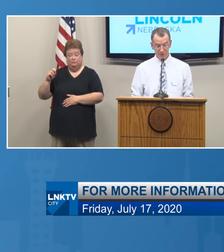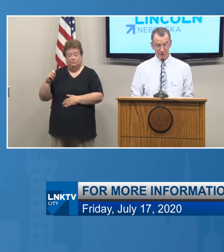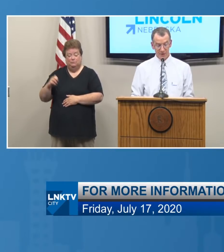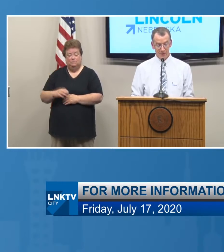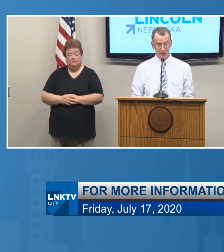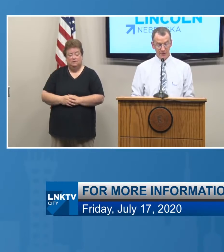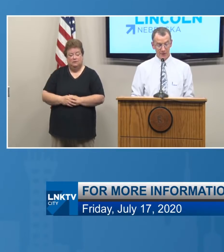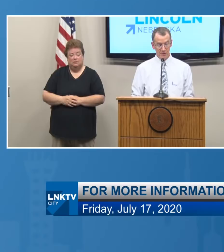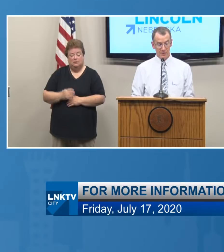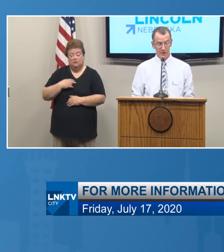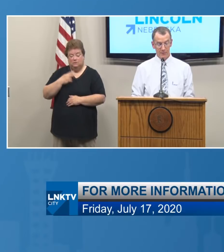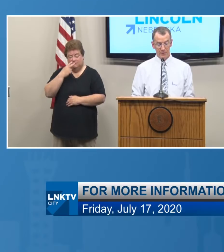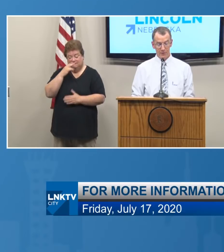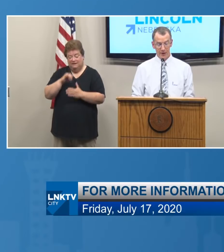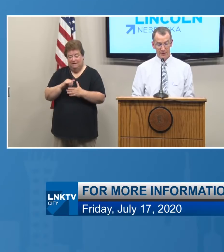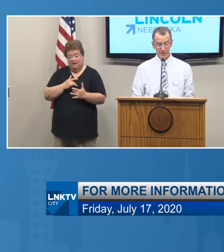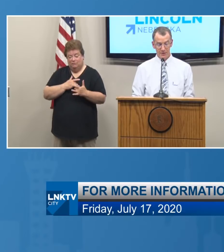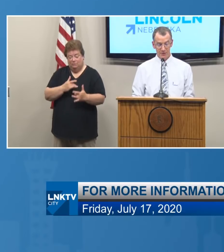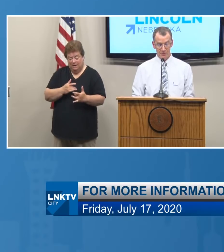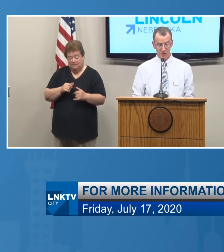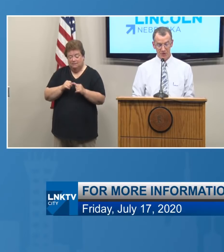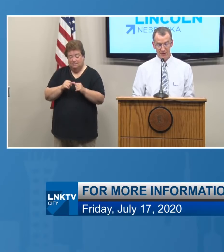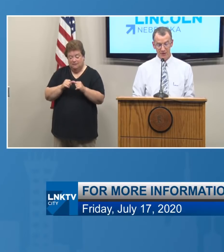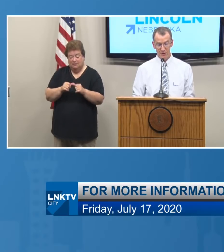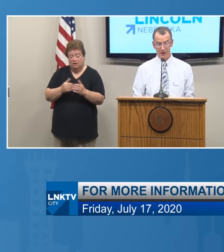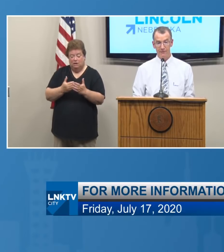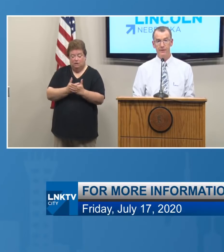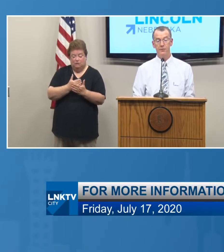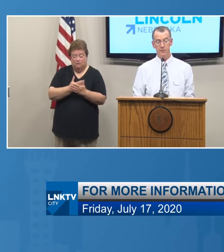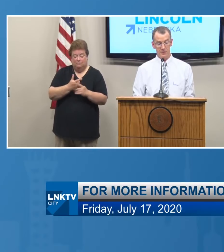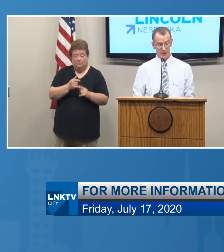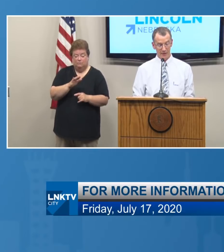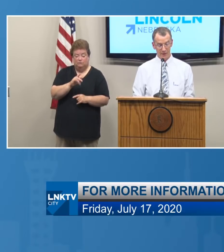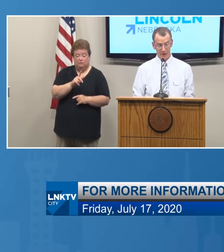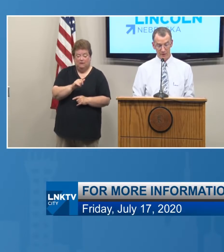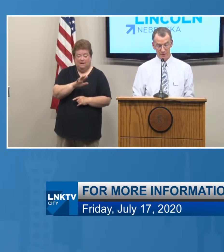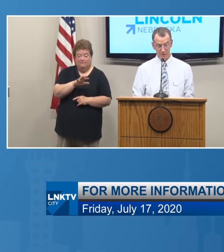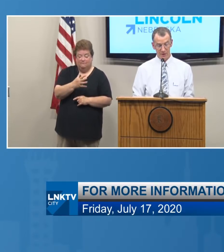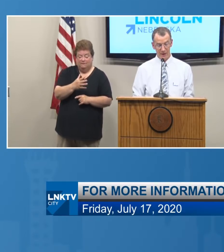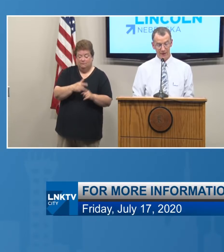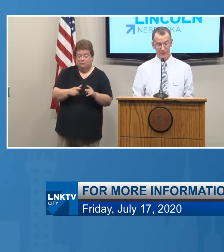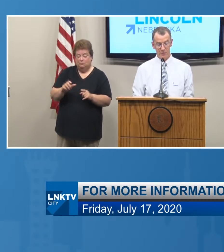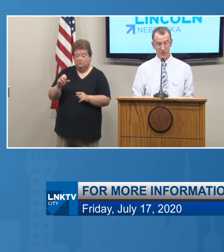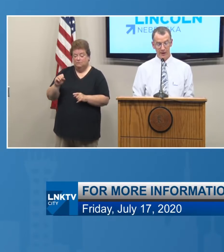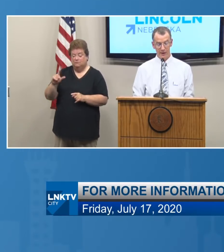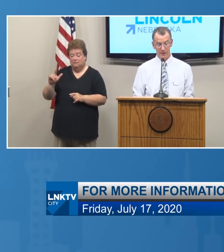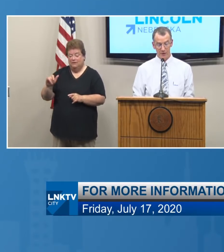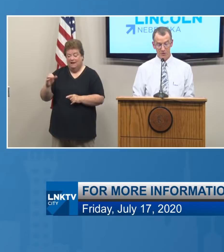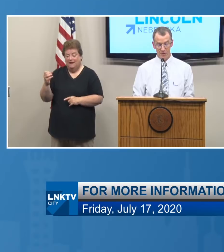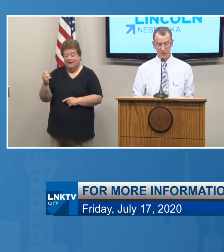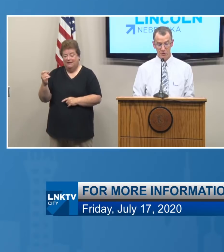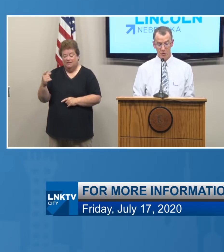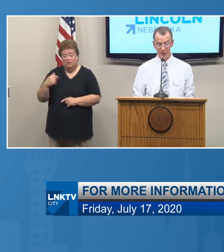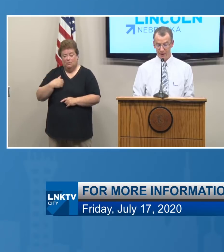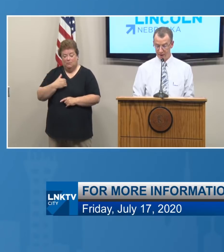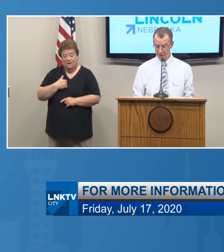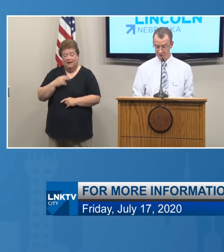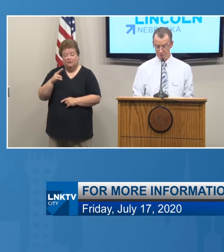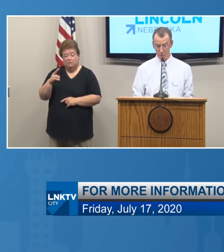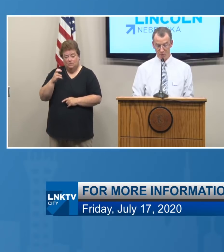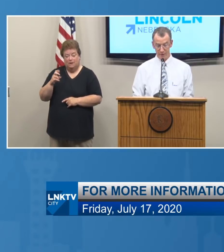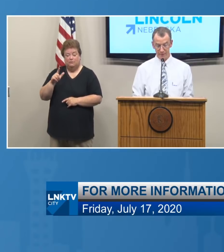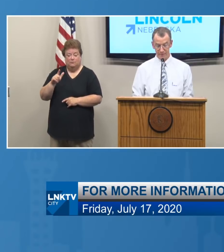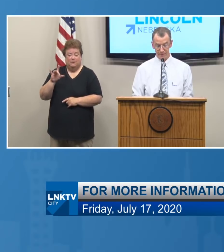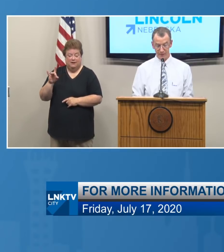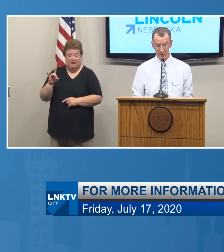We also see the trend continue with the number of new cases. From Sunday, July 5th through Saturday, July 11th, we had 228